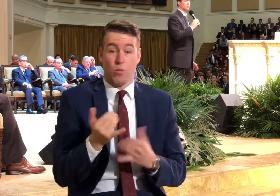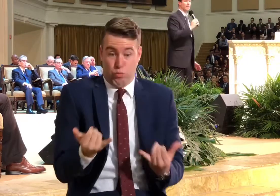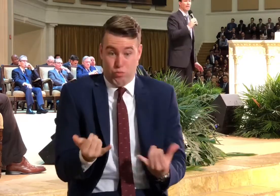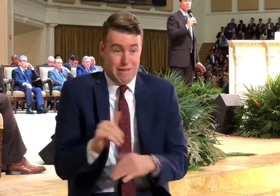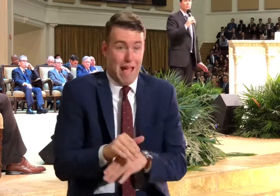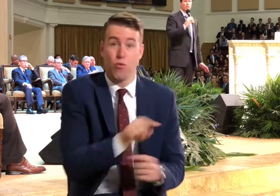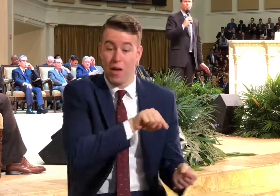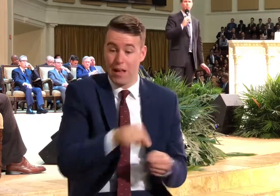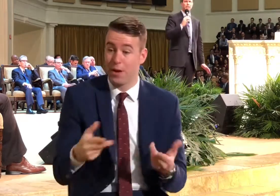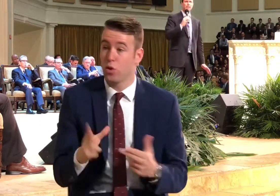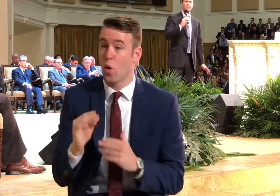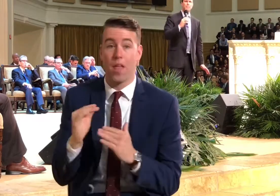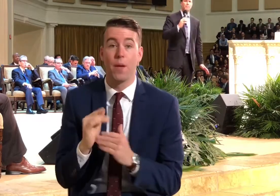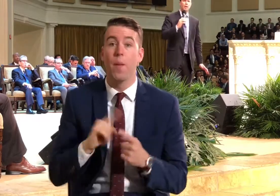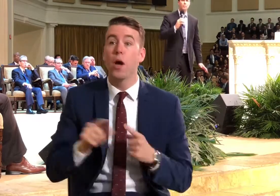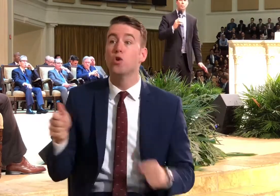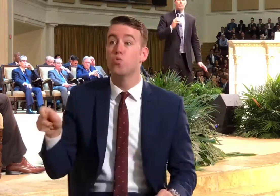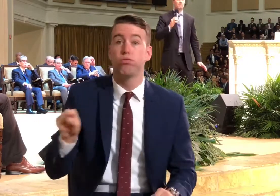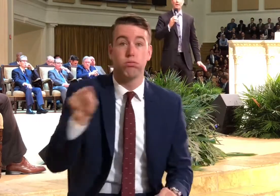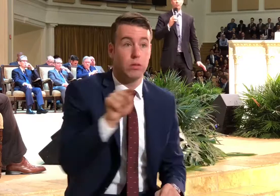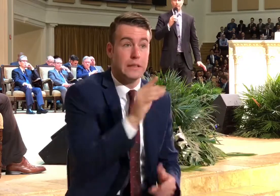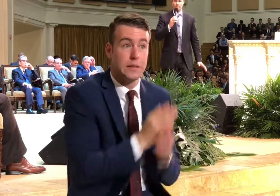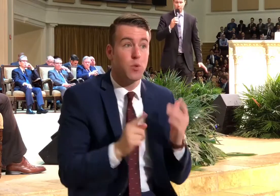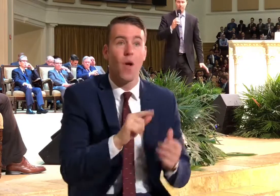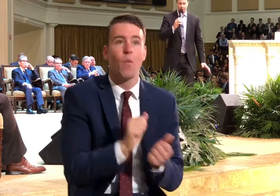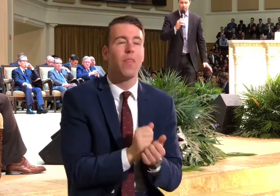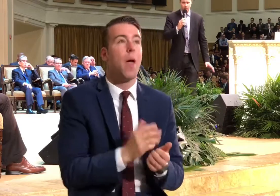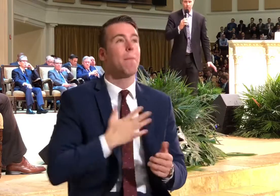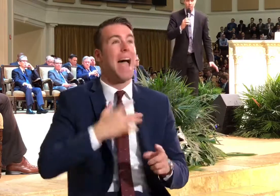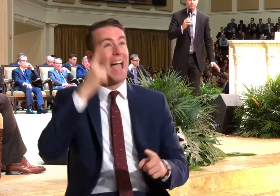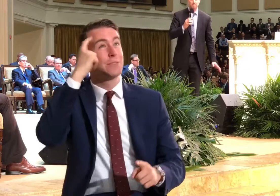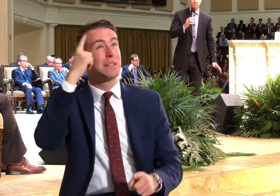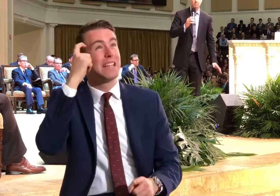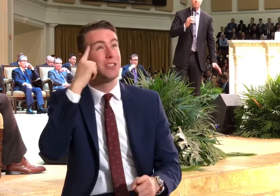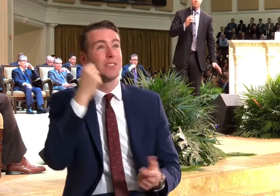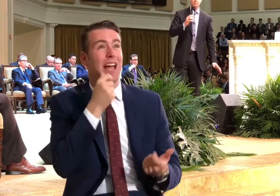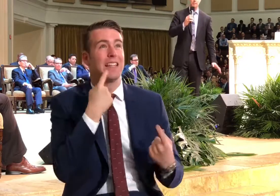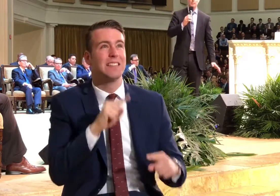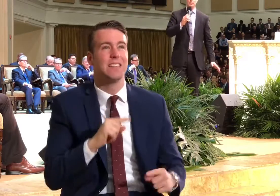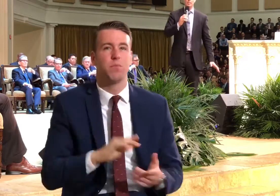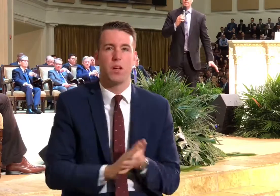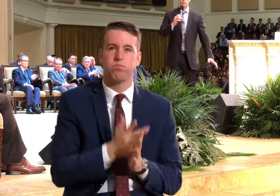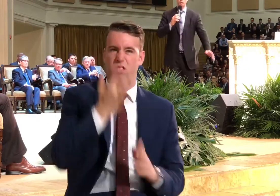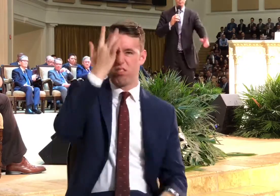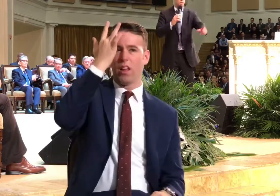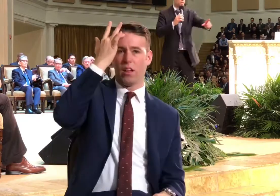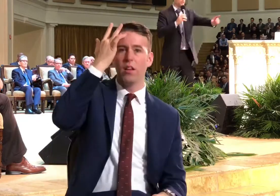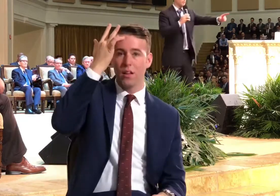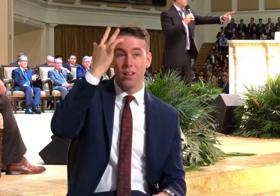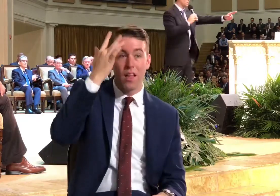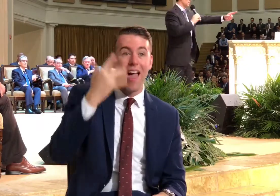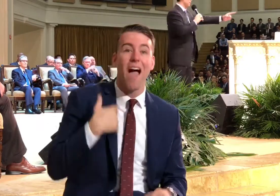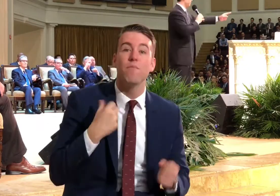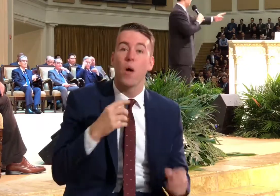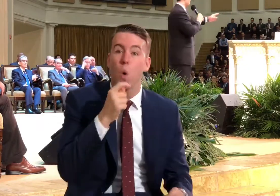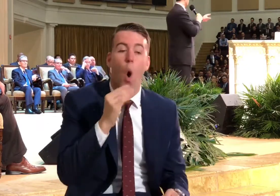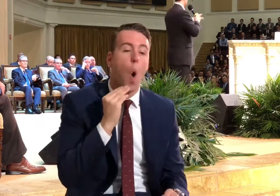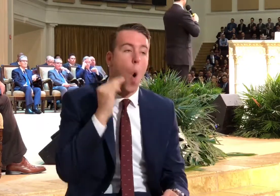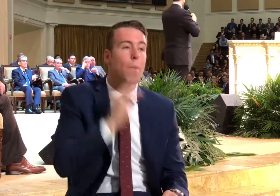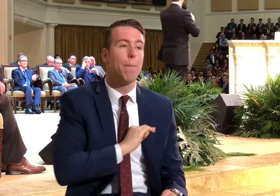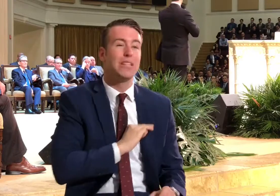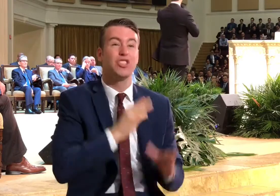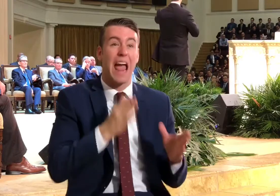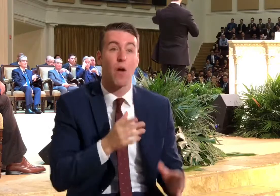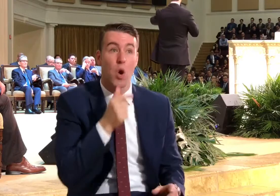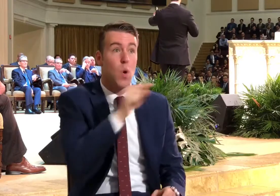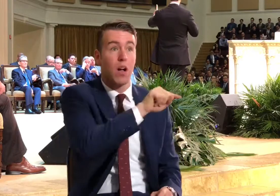limits, and you are sick with failed expectations. There's home missionaries in this room